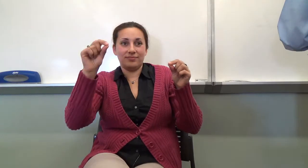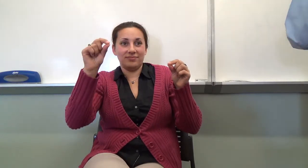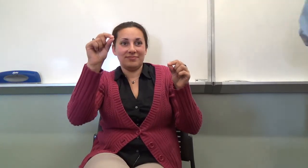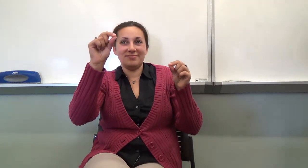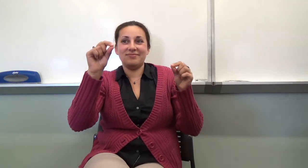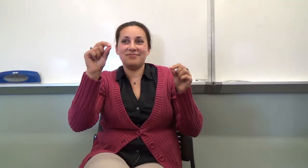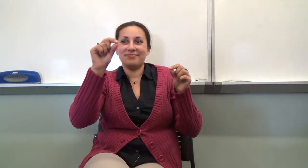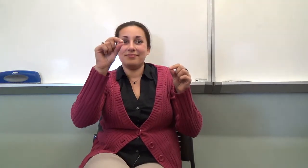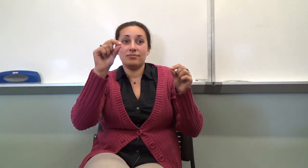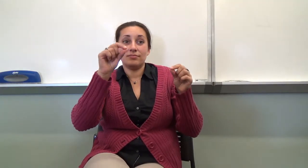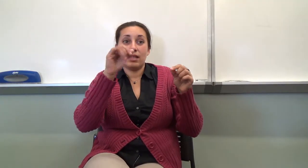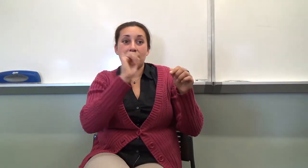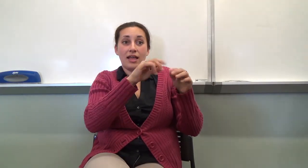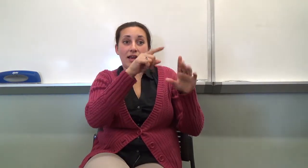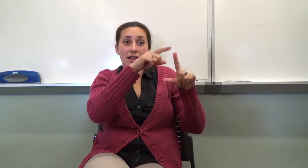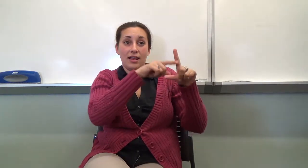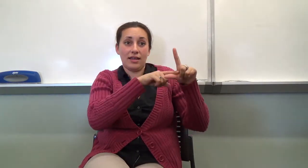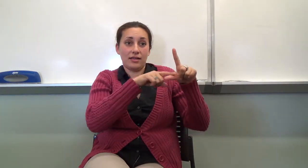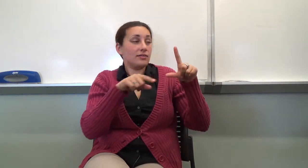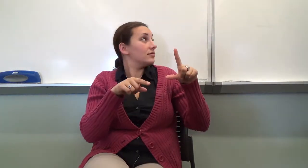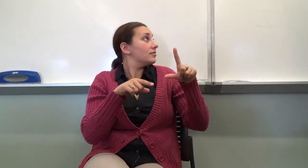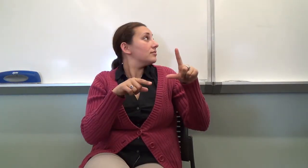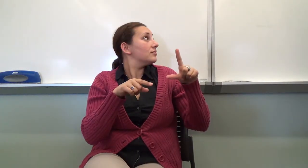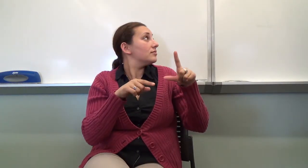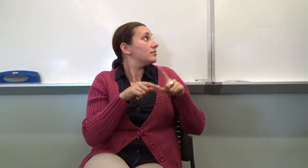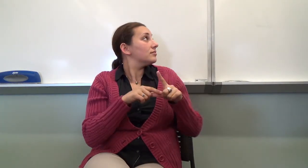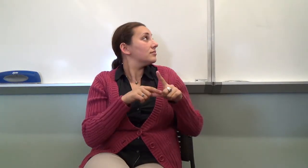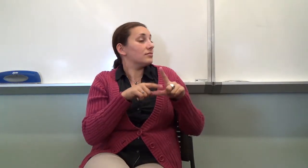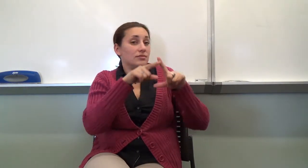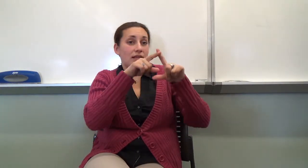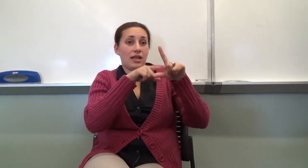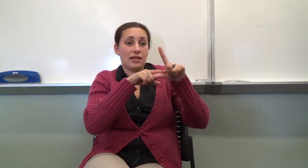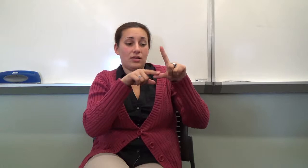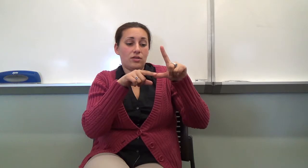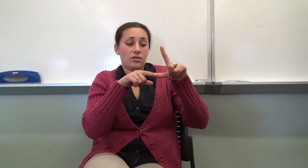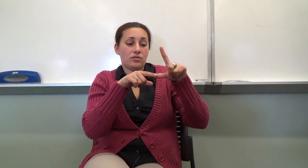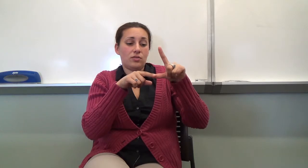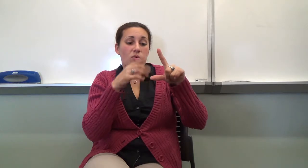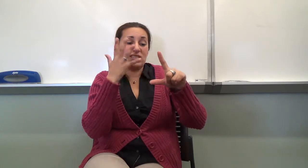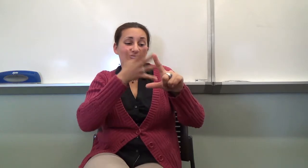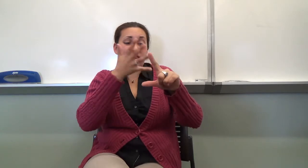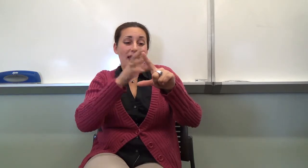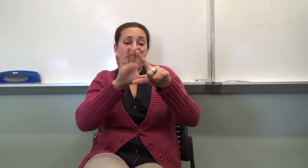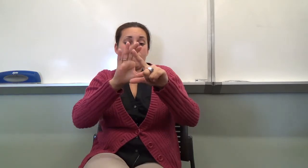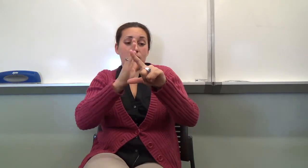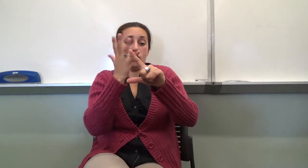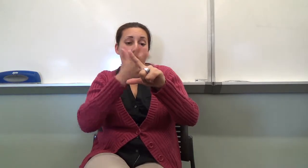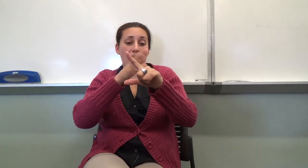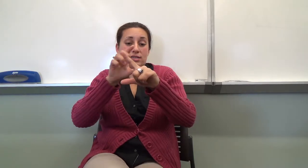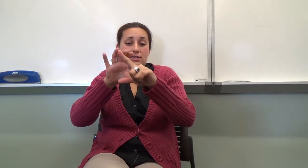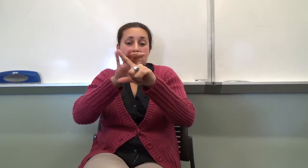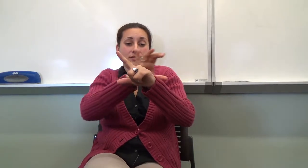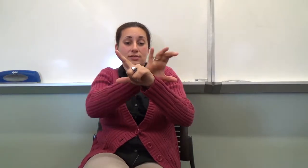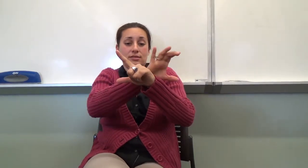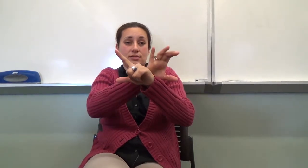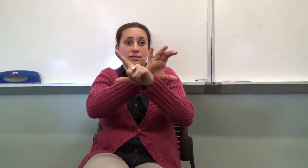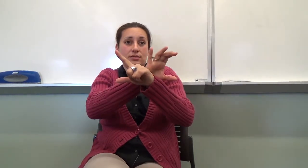That angle right there, and the leftover as you go down to the straight angle. These two angles are